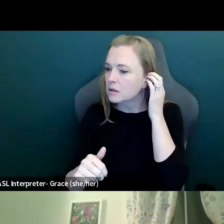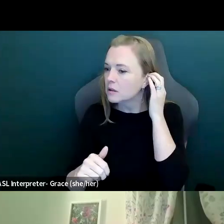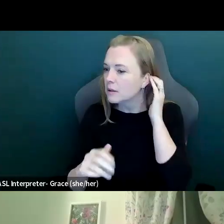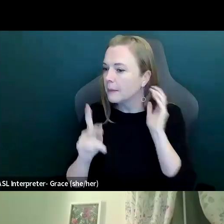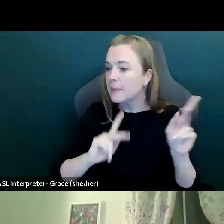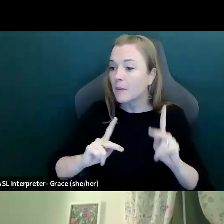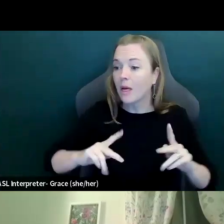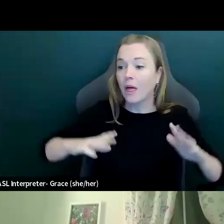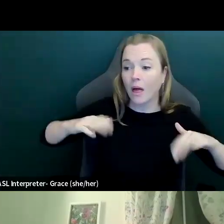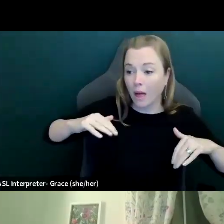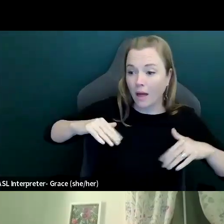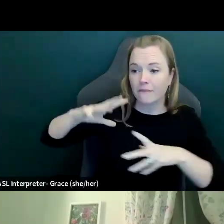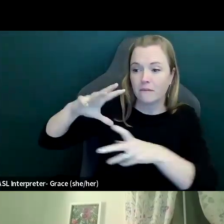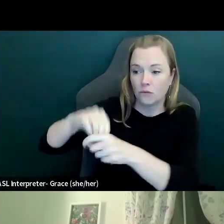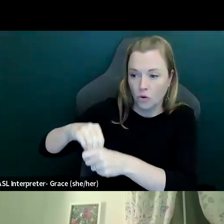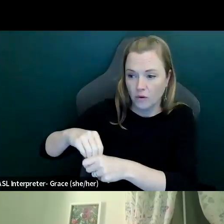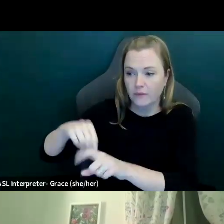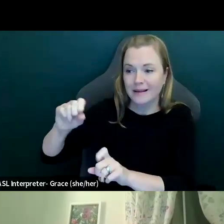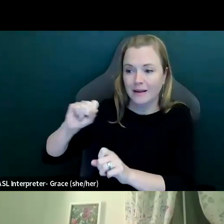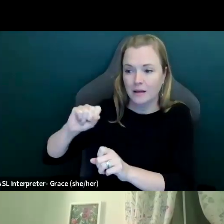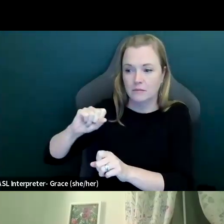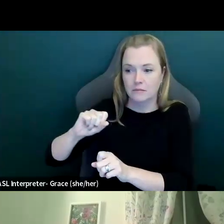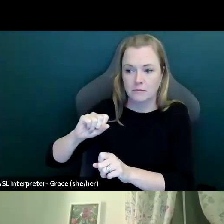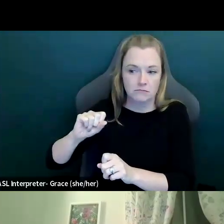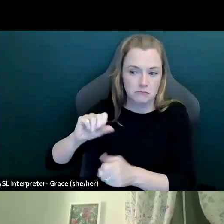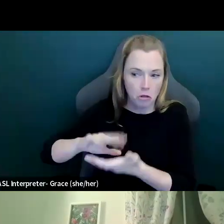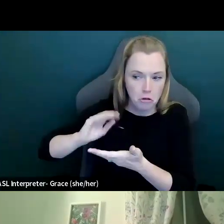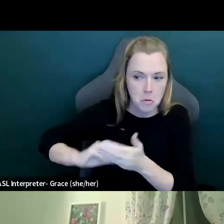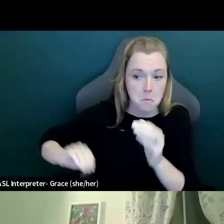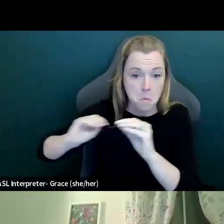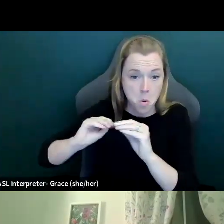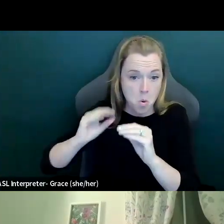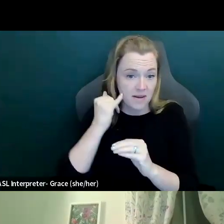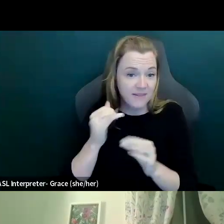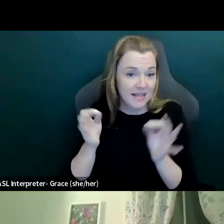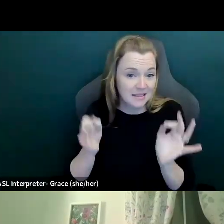can participate and learn more about it in case they chose to do so?